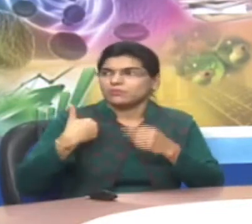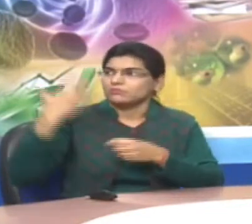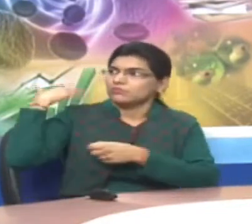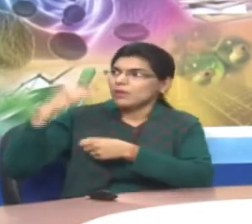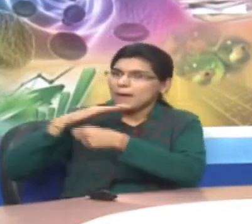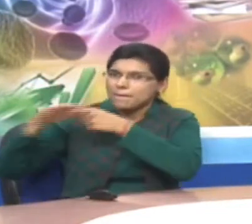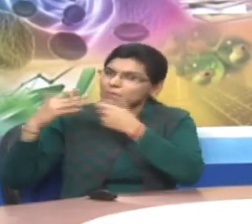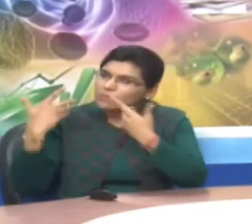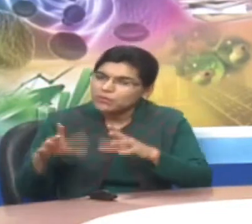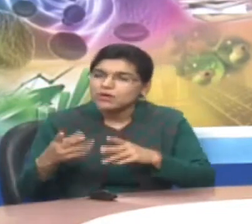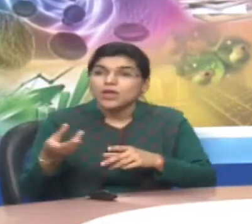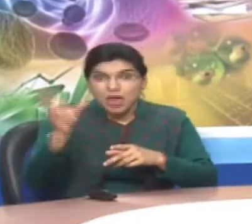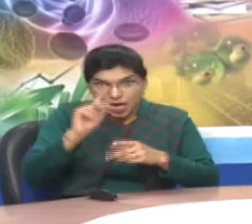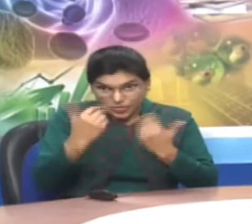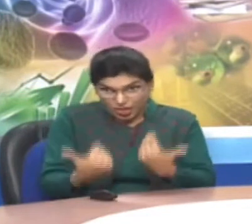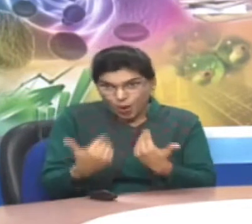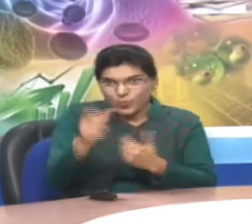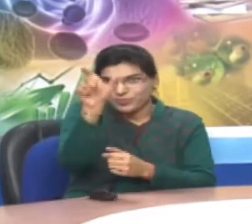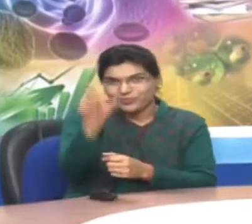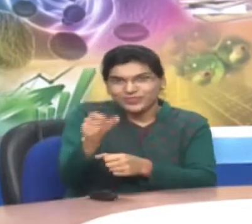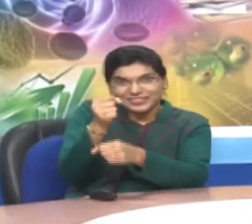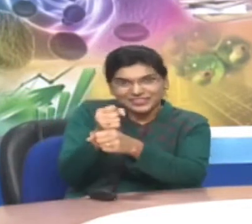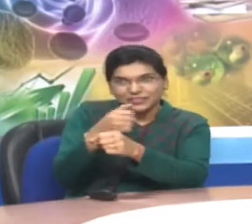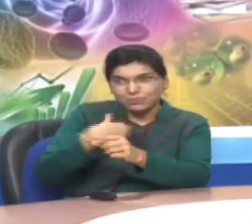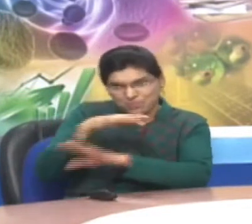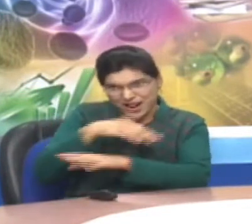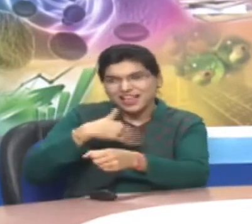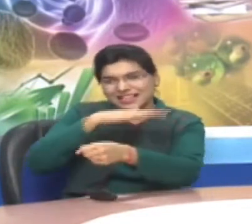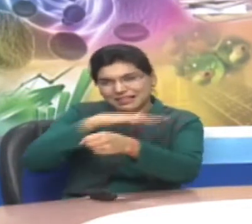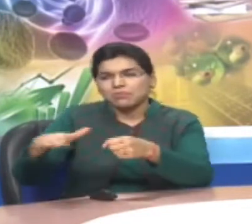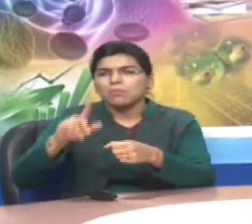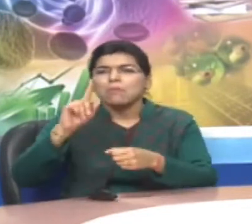I am wanted for murder already.